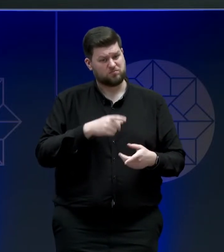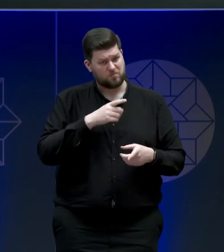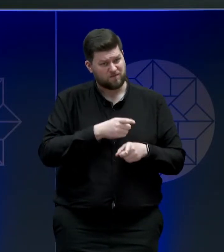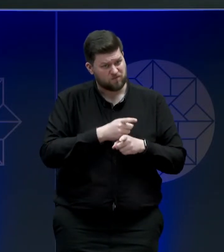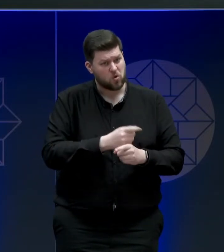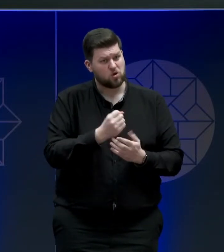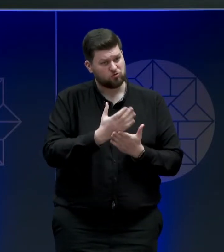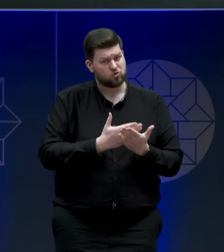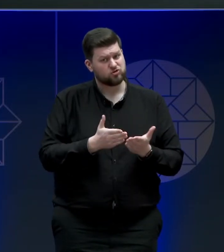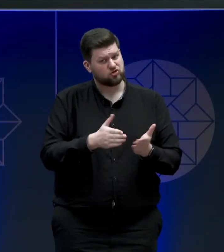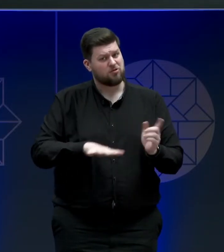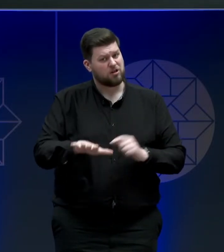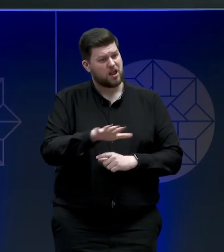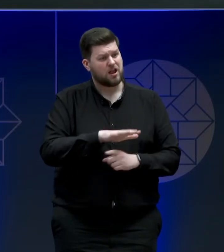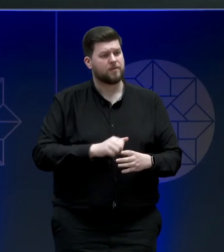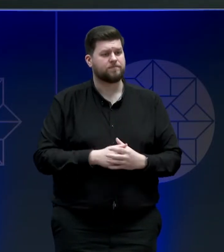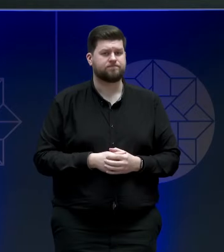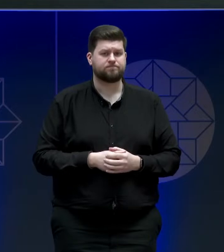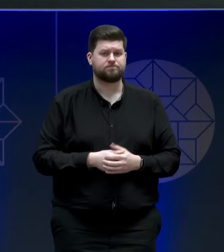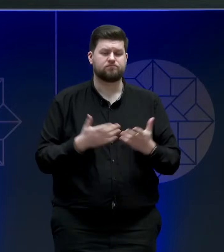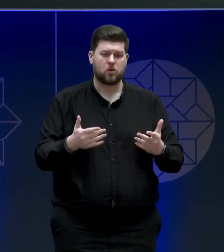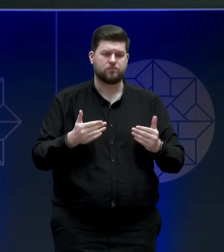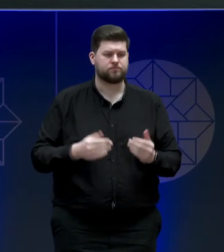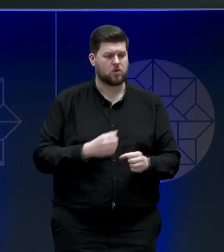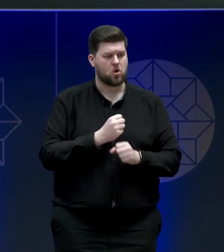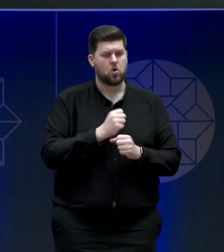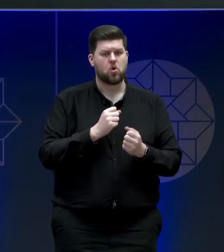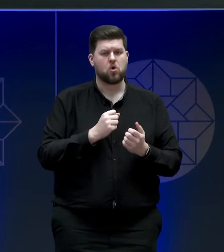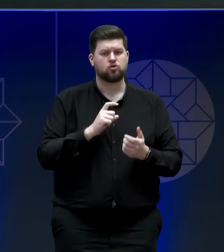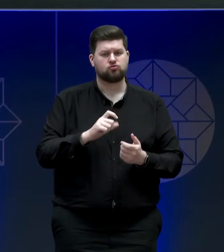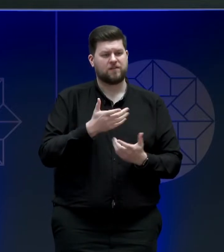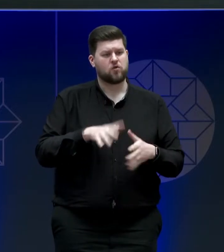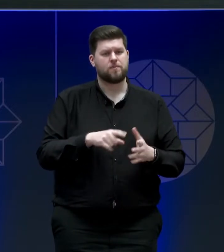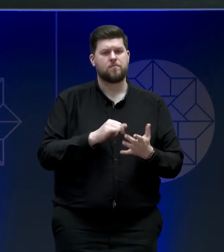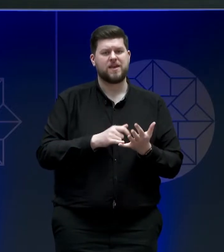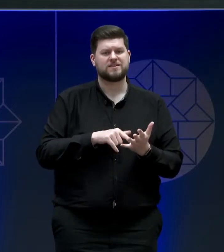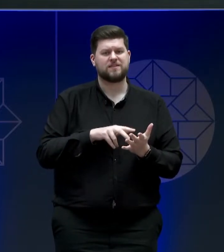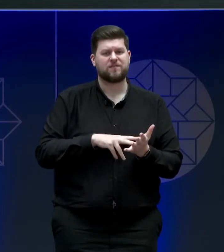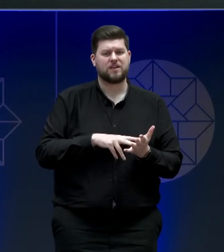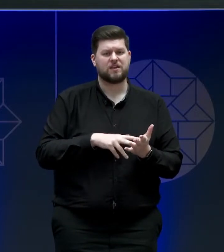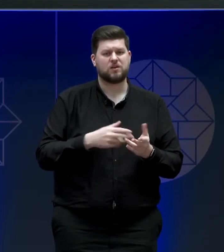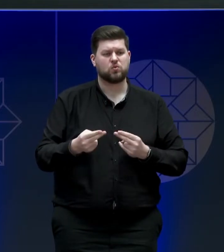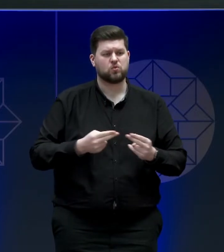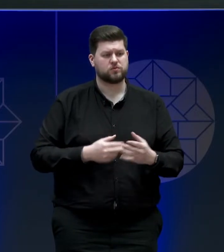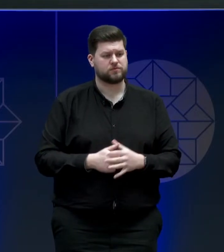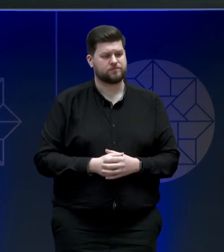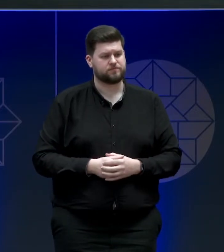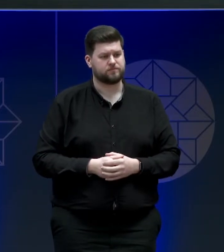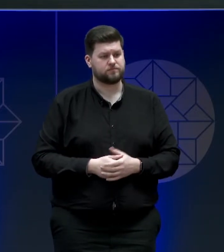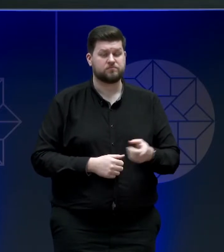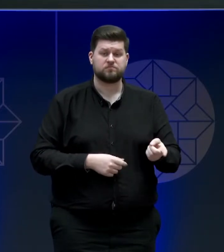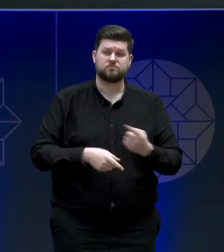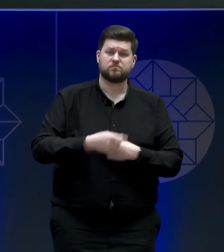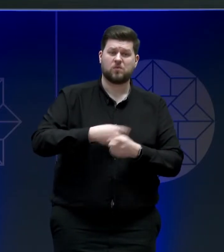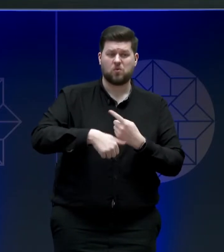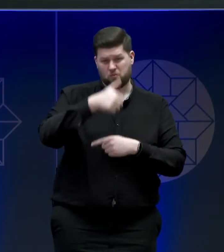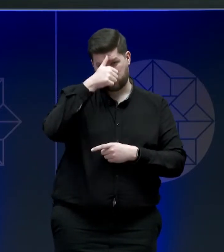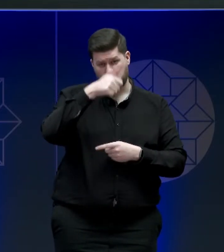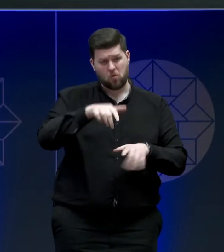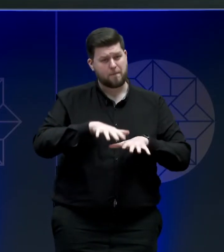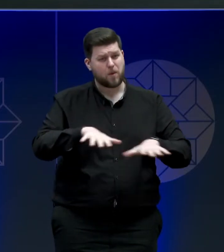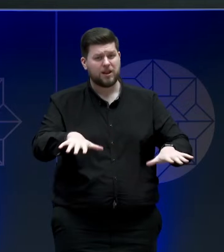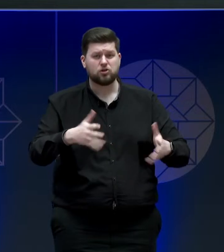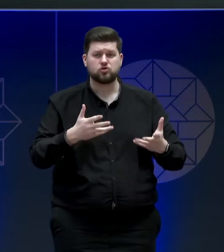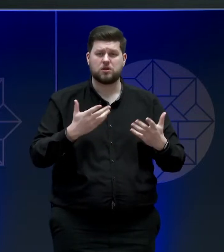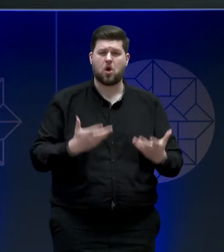to Gordon Cree from STV News? Thank you. We know there's an ageing population